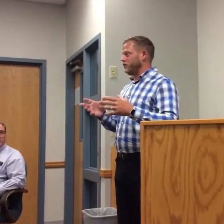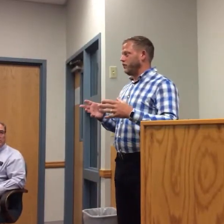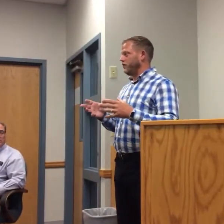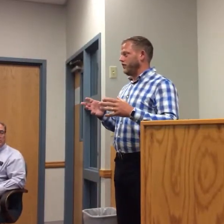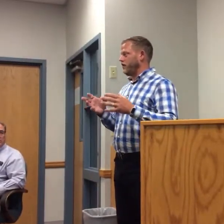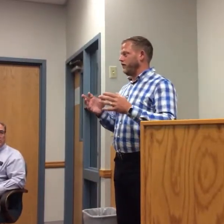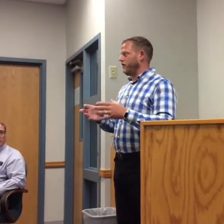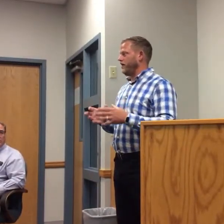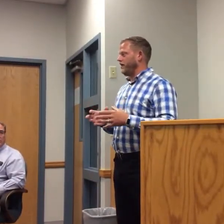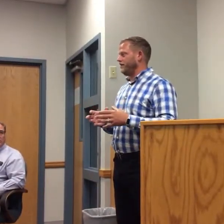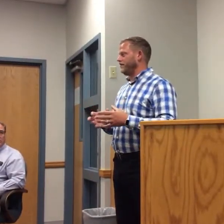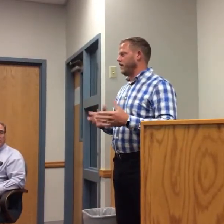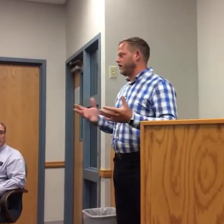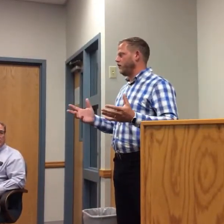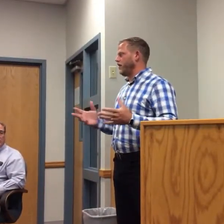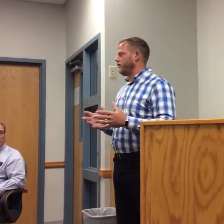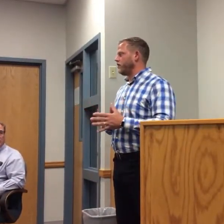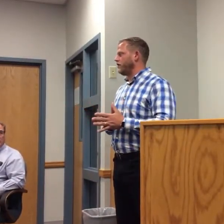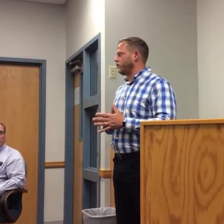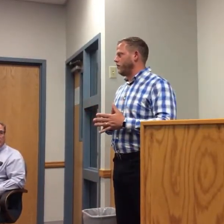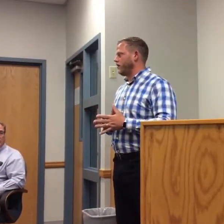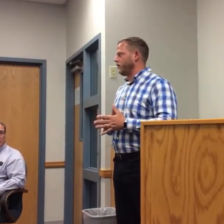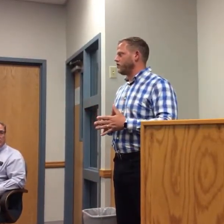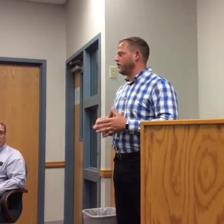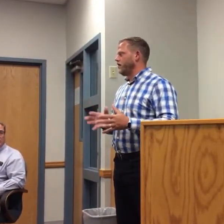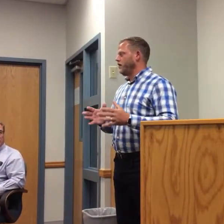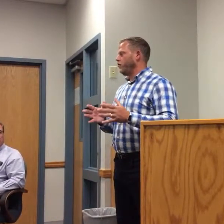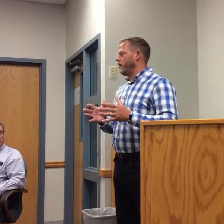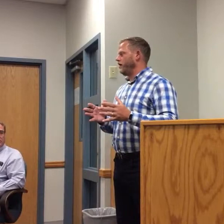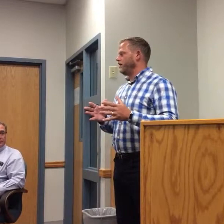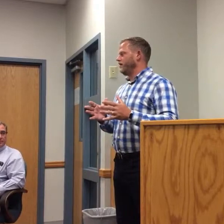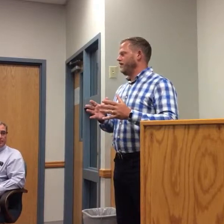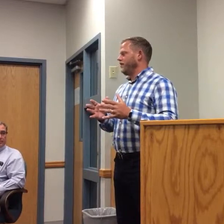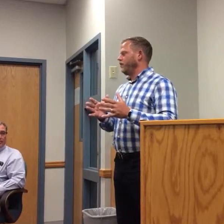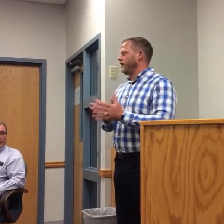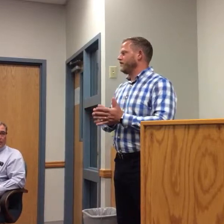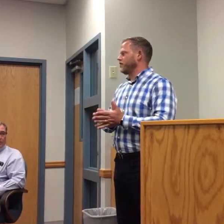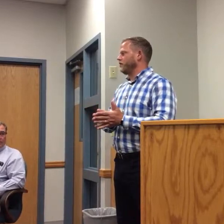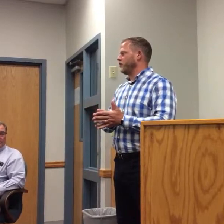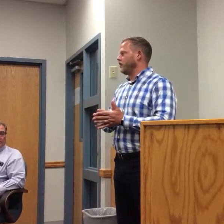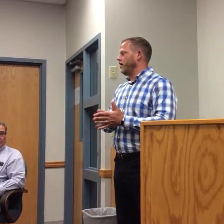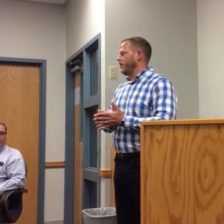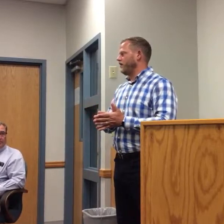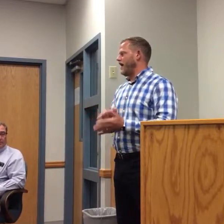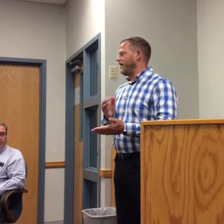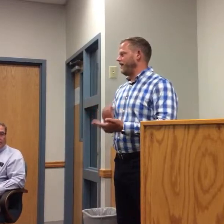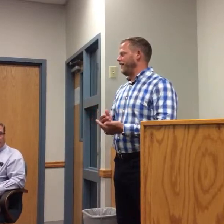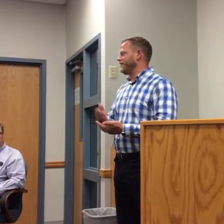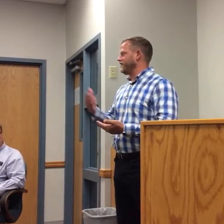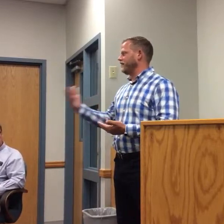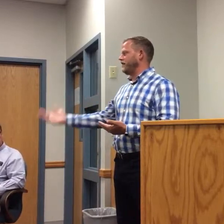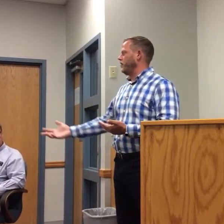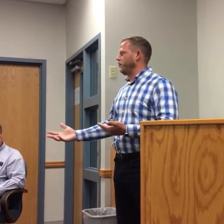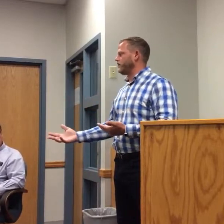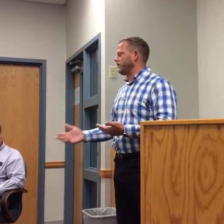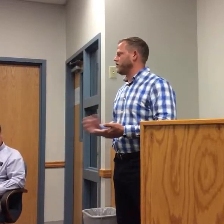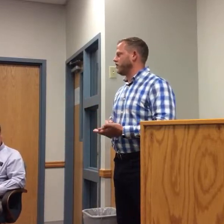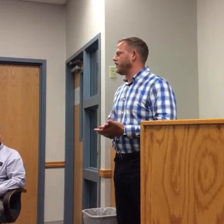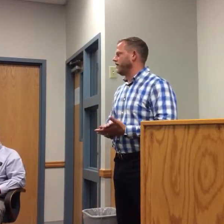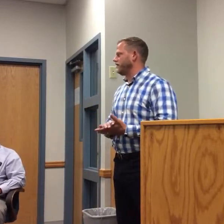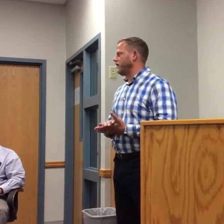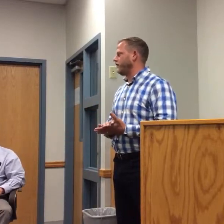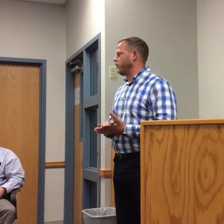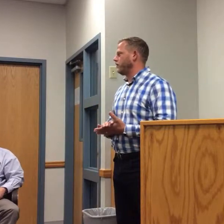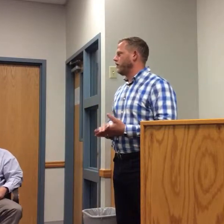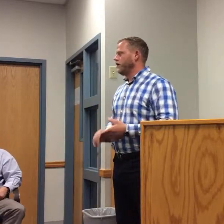it fits a group of kids, and luckily we have a great swimming coach where we can start a program like that, and instantly he almost has